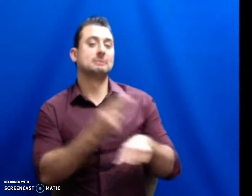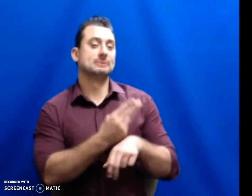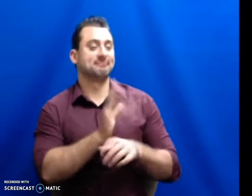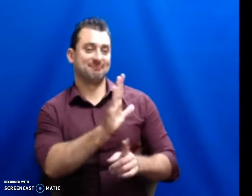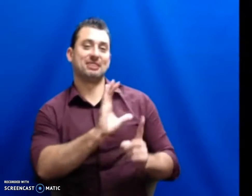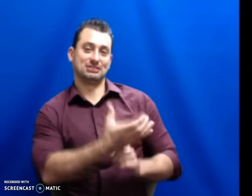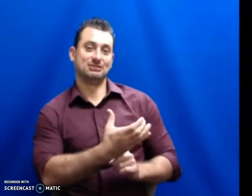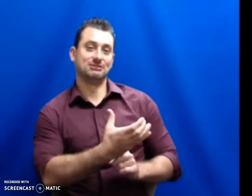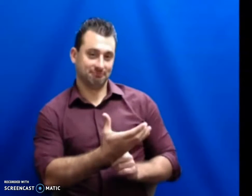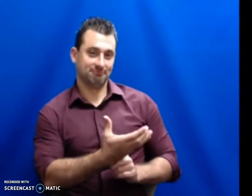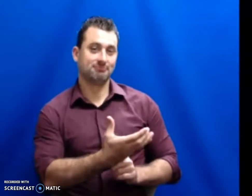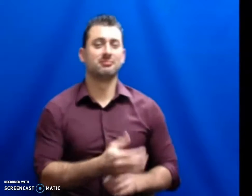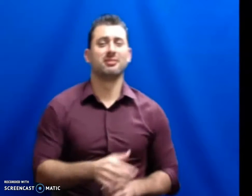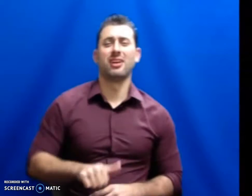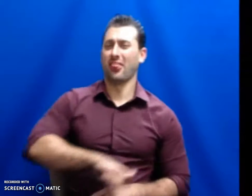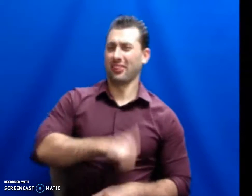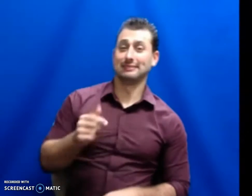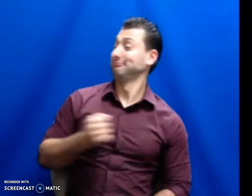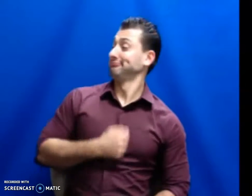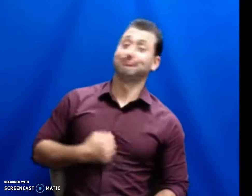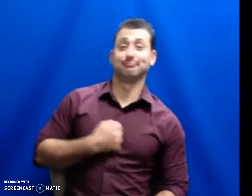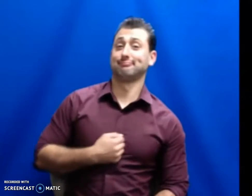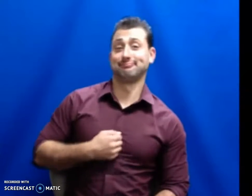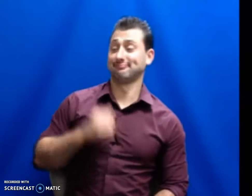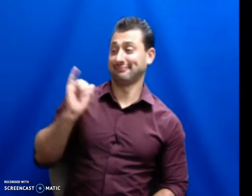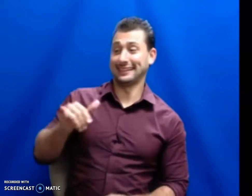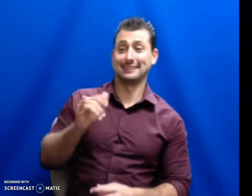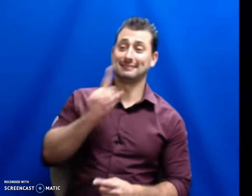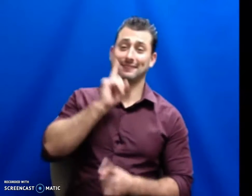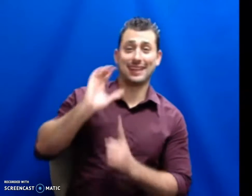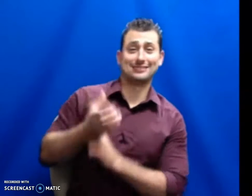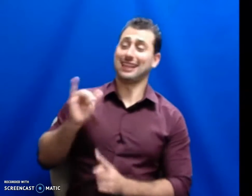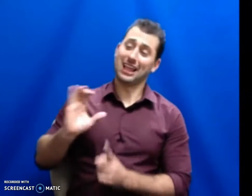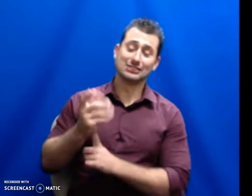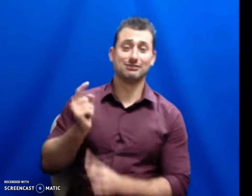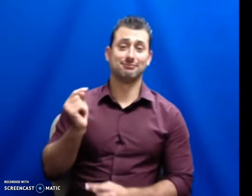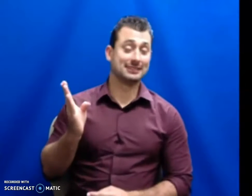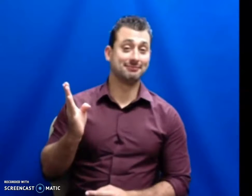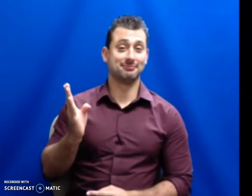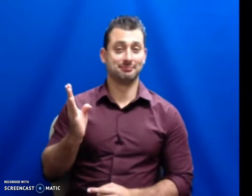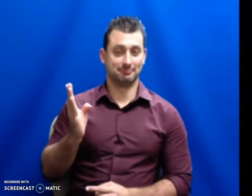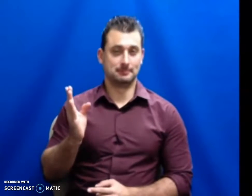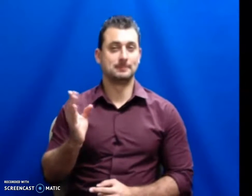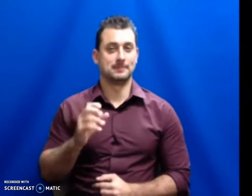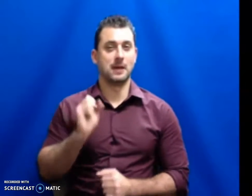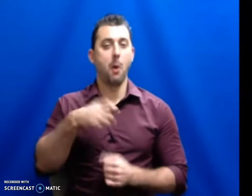to recognize that when they're using their culture as just an excuse of, oh, sorry, that's just deaf